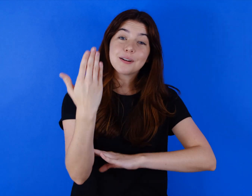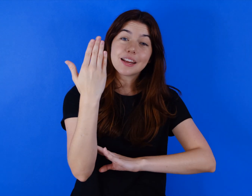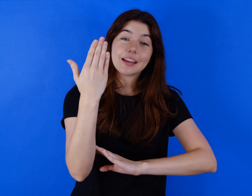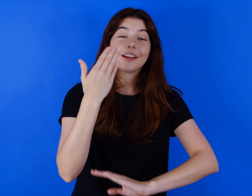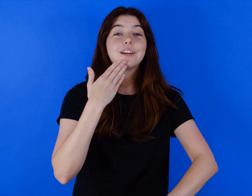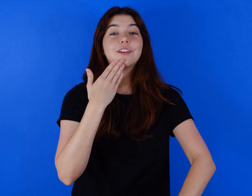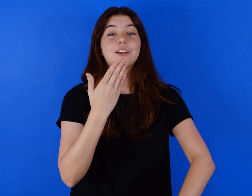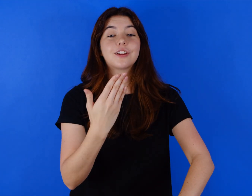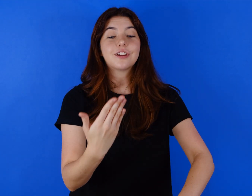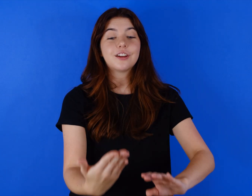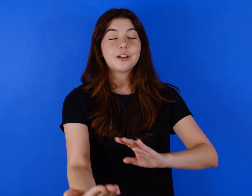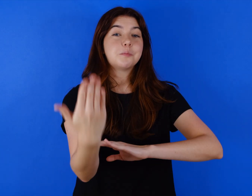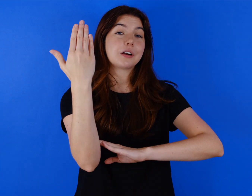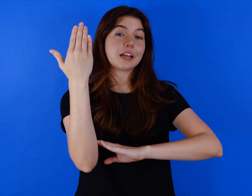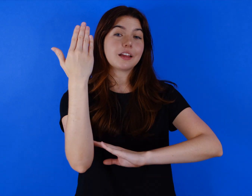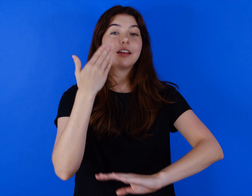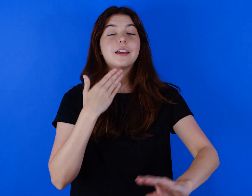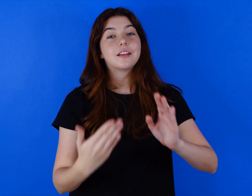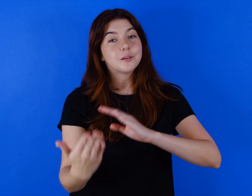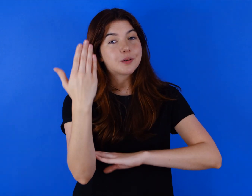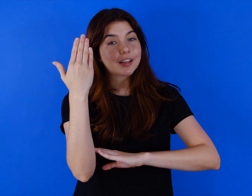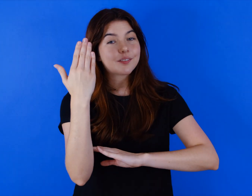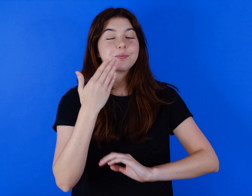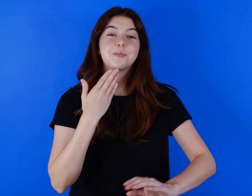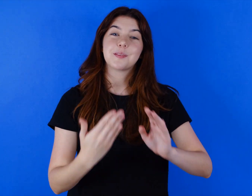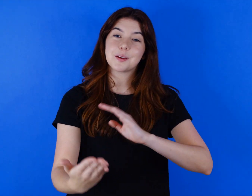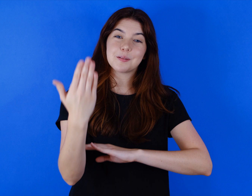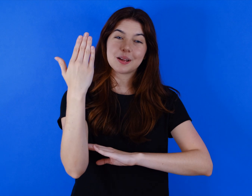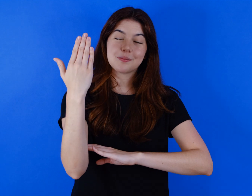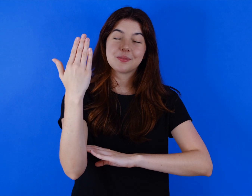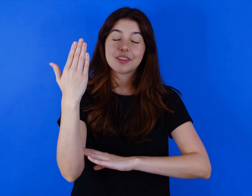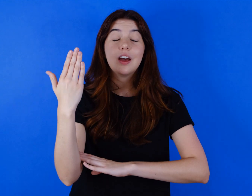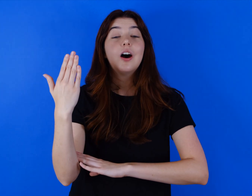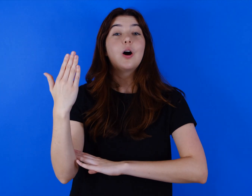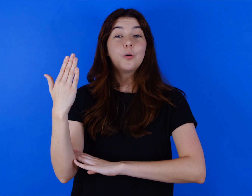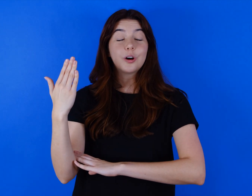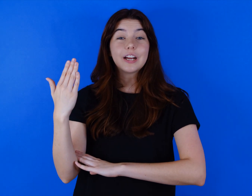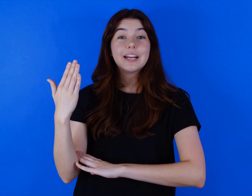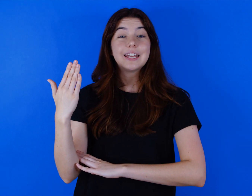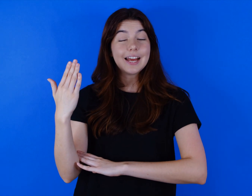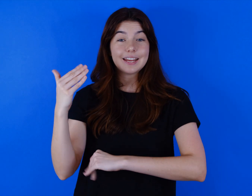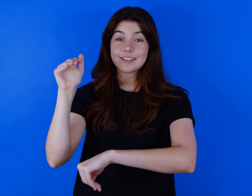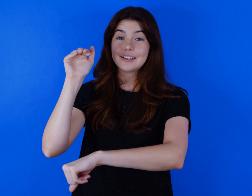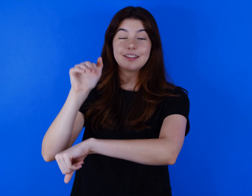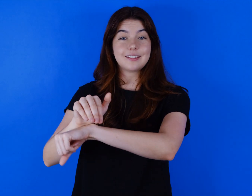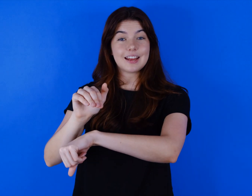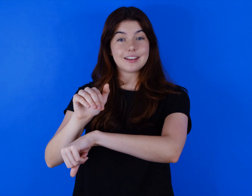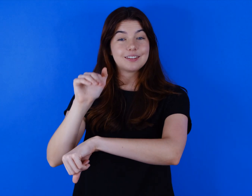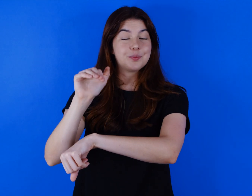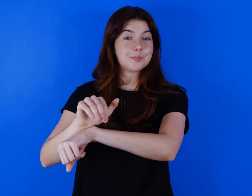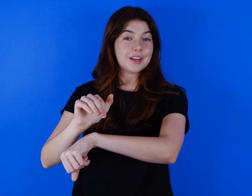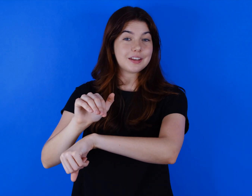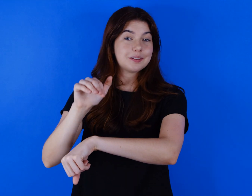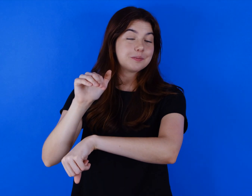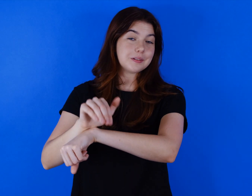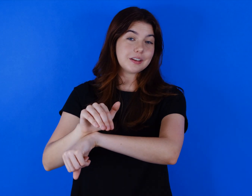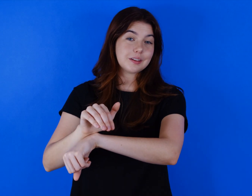morning, good morning, good morning, good morning. Or night, this is night, night, night,